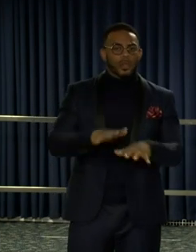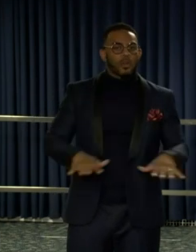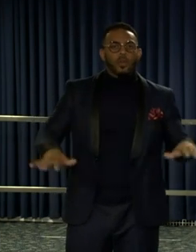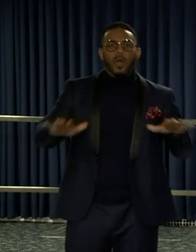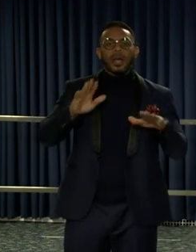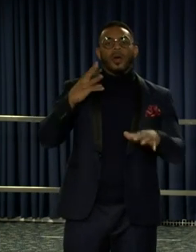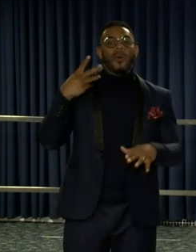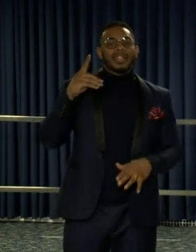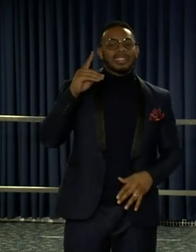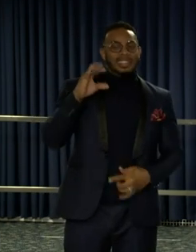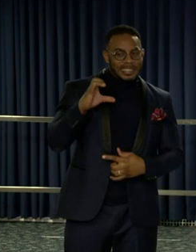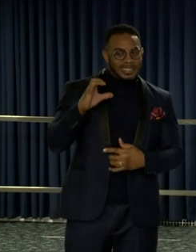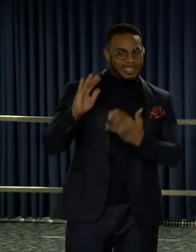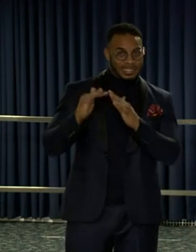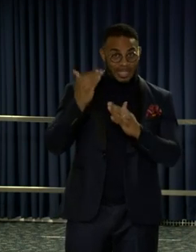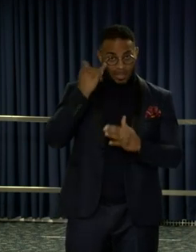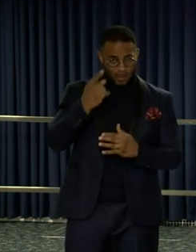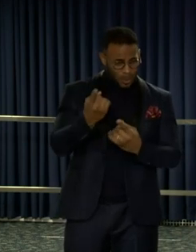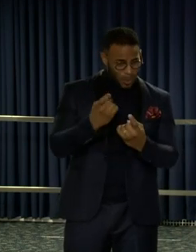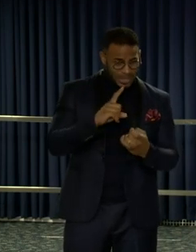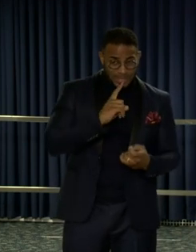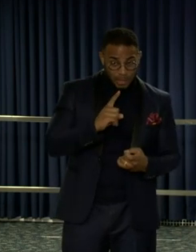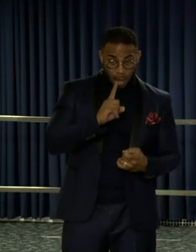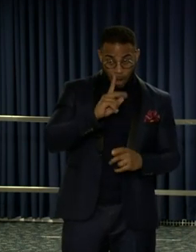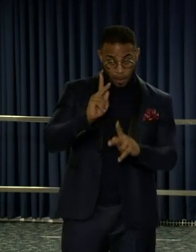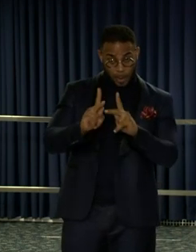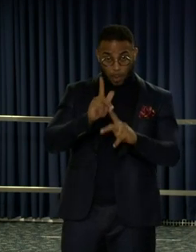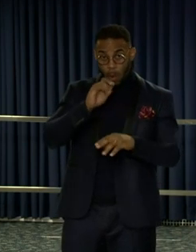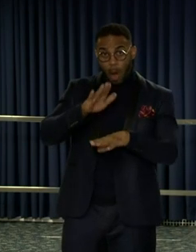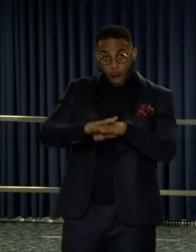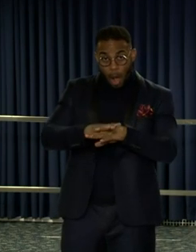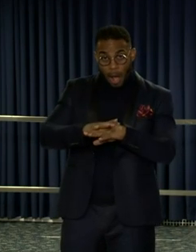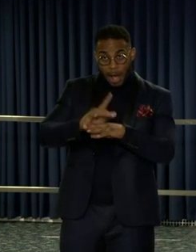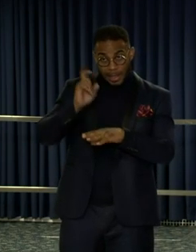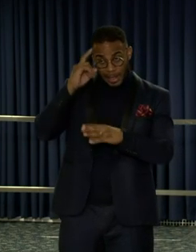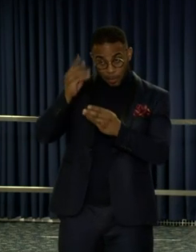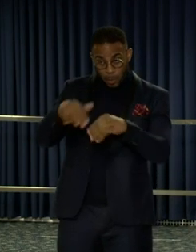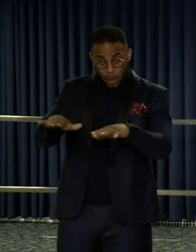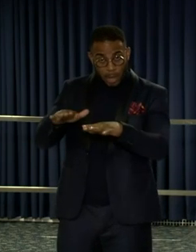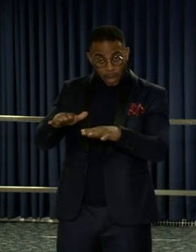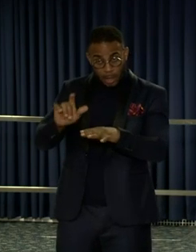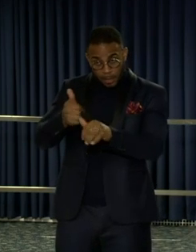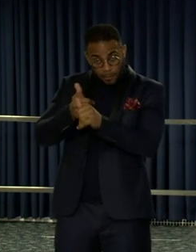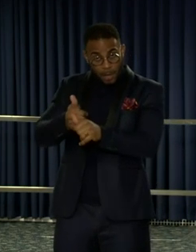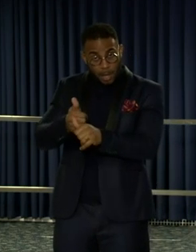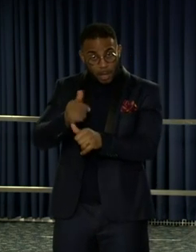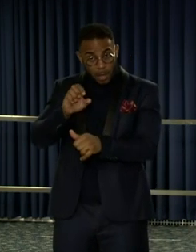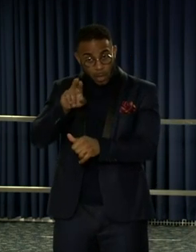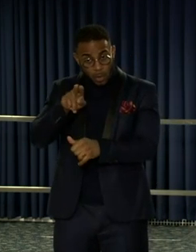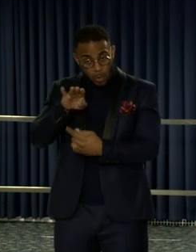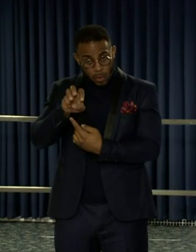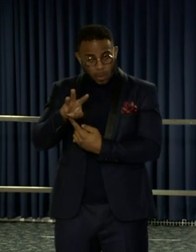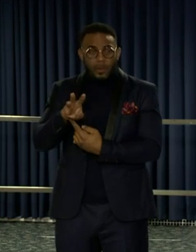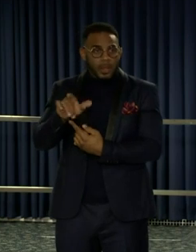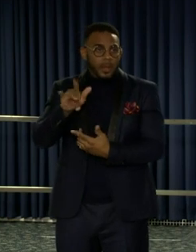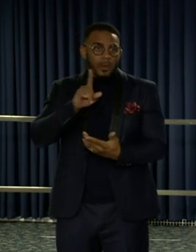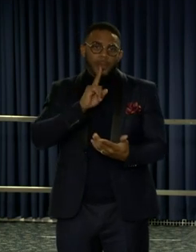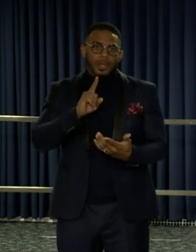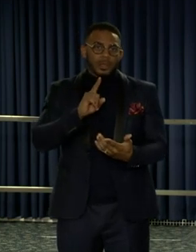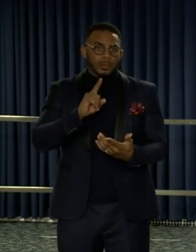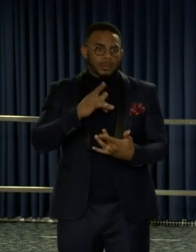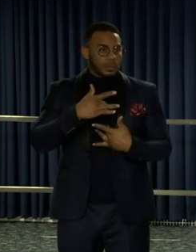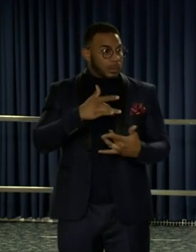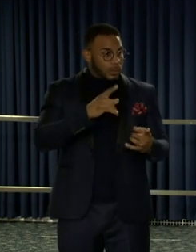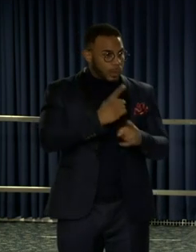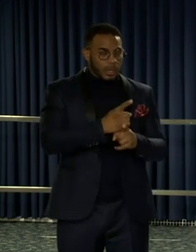city, and we will, if your question is, are people who are on the Capitol grounds subject to the curfew, they're going to be